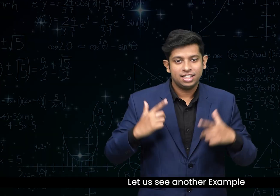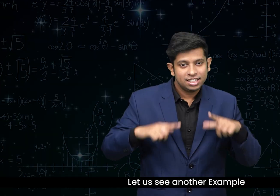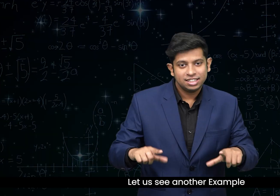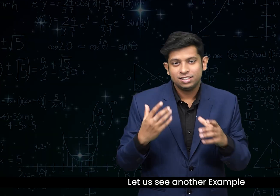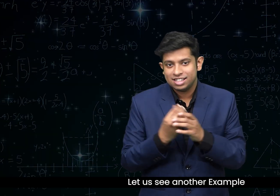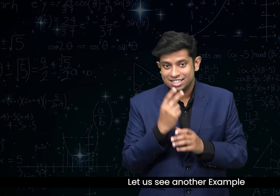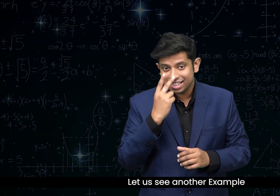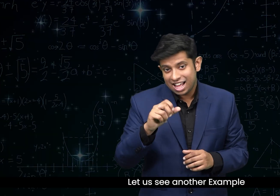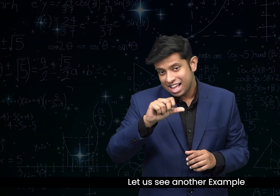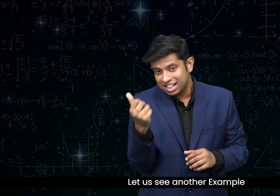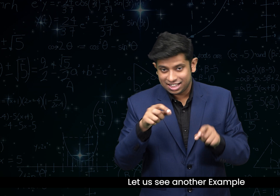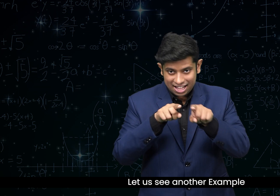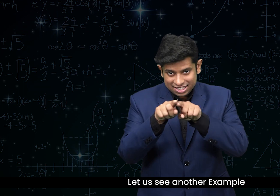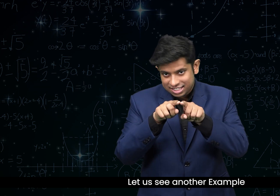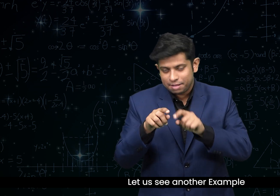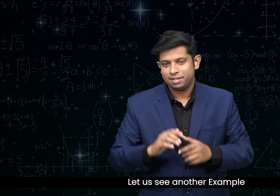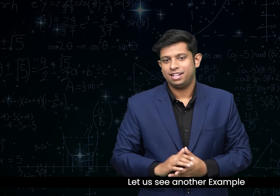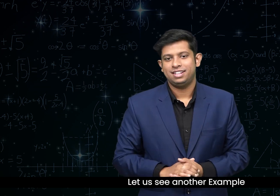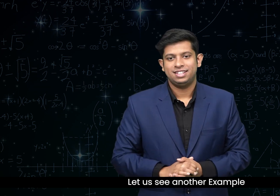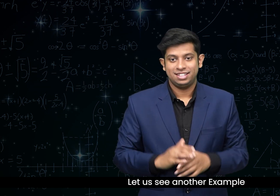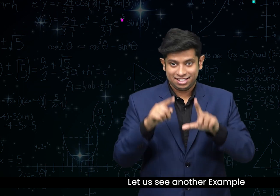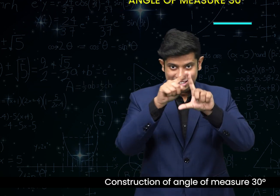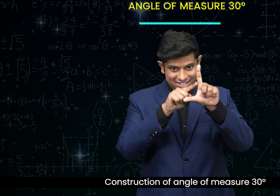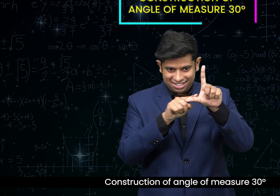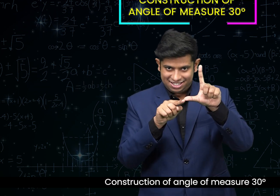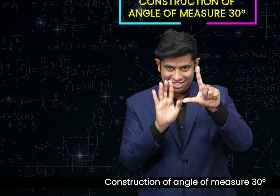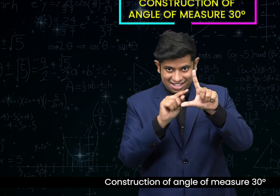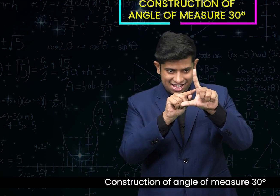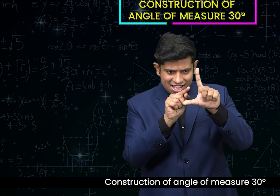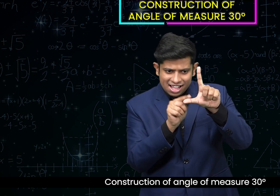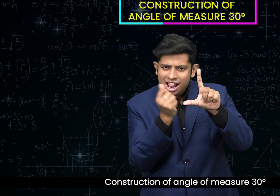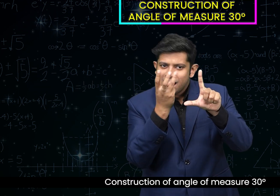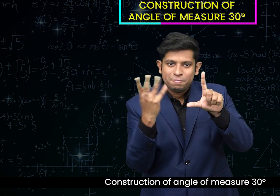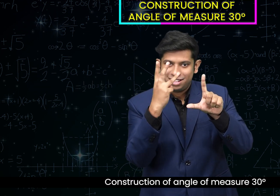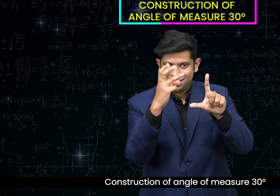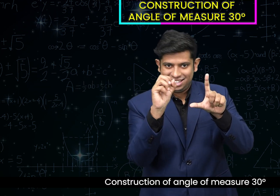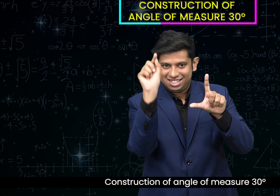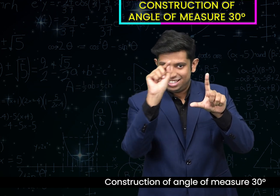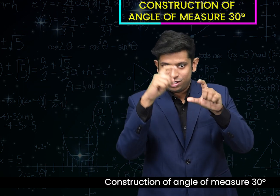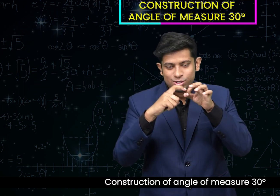Let us see another example. Construction of angle of measure 30 degrees.